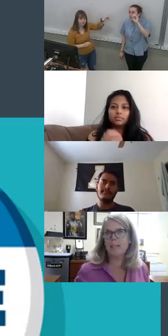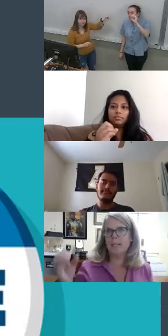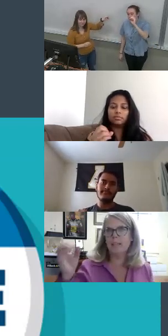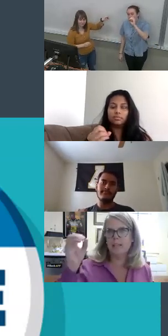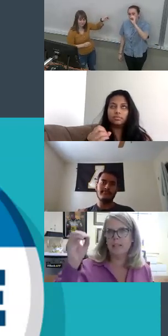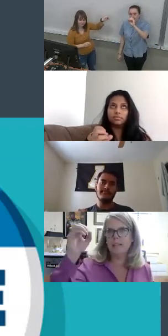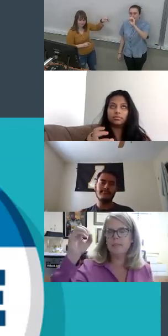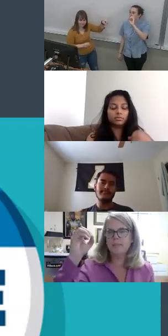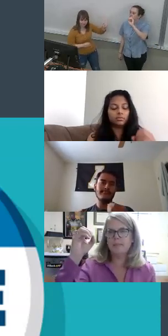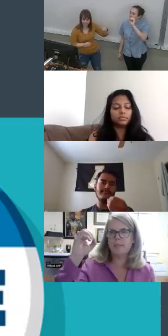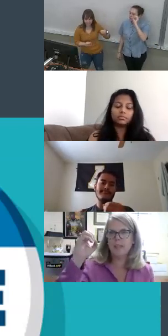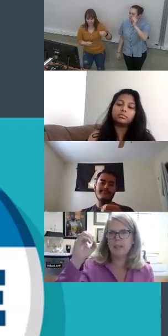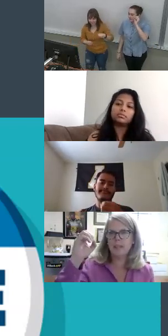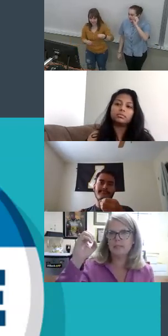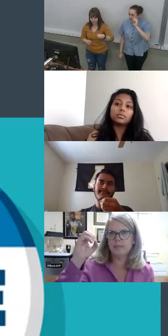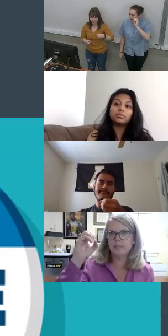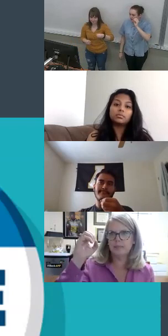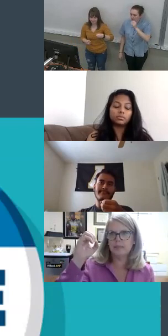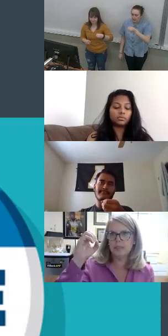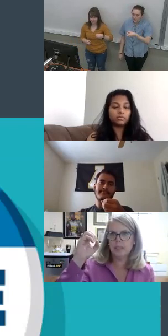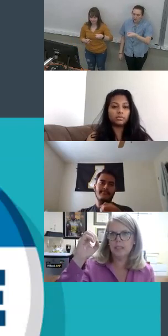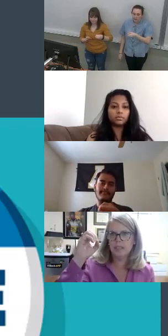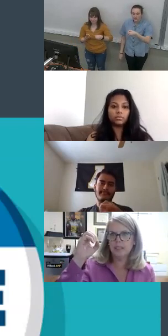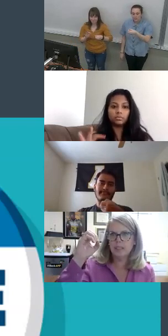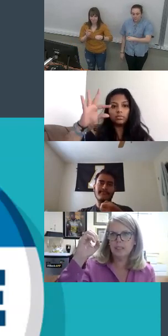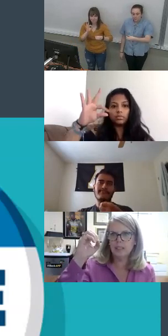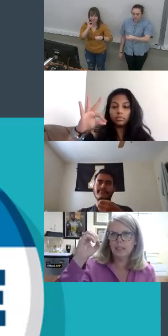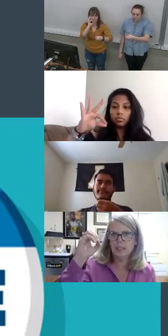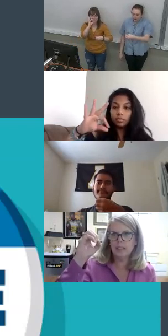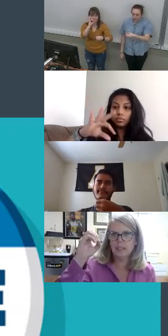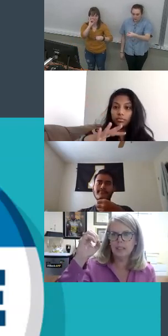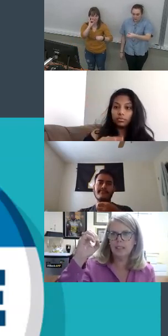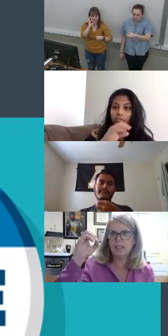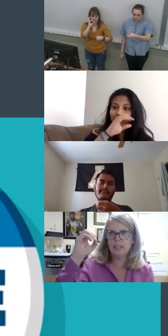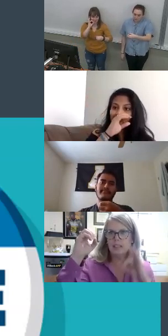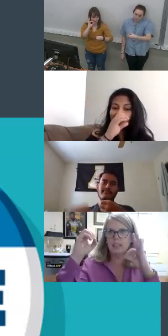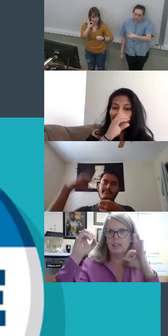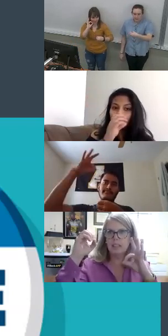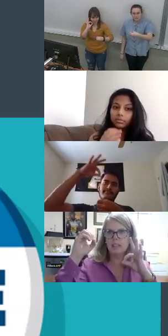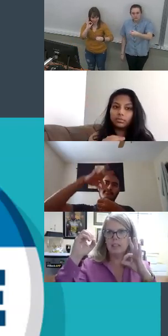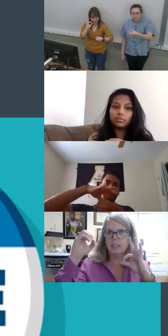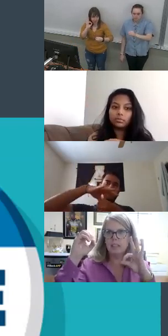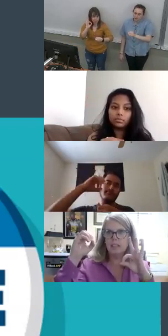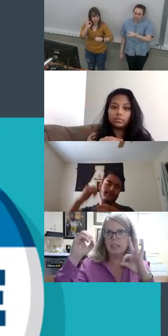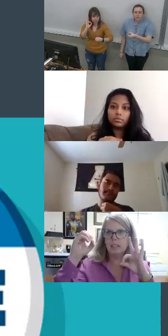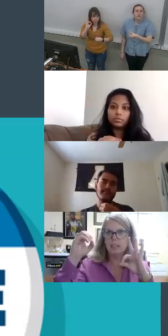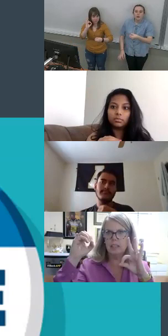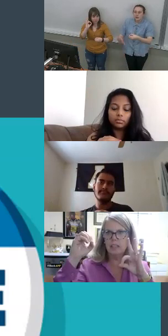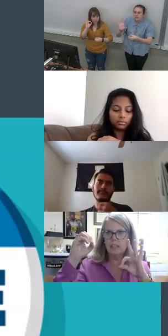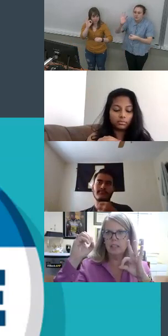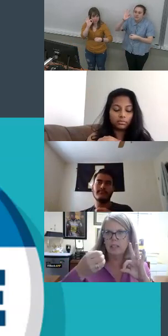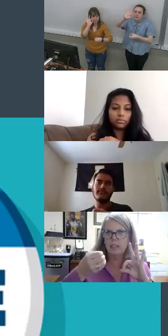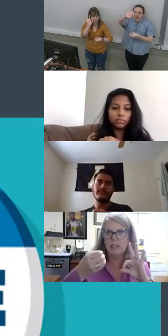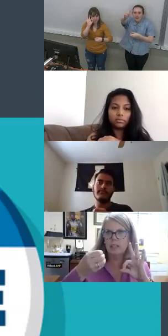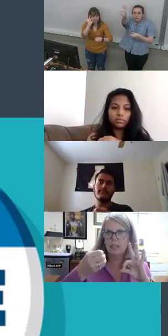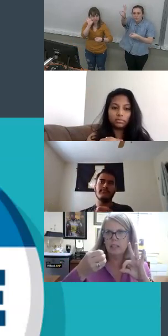your non-dominant hand. To your left hand, and you're gonna put it up like it looks kind of like a cup. And